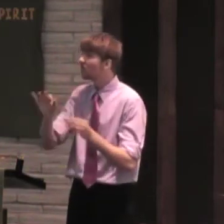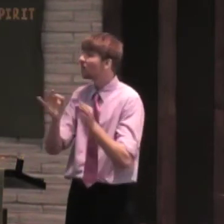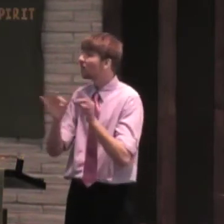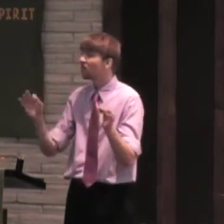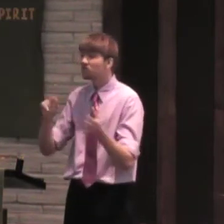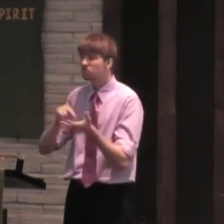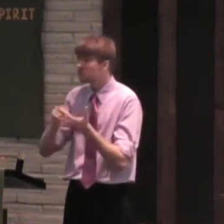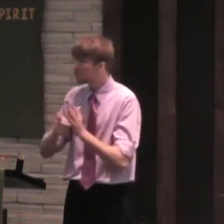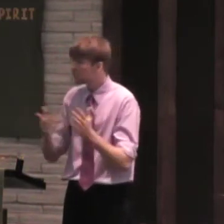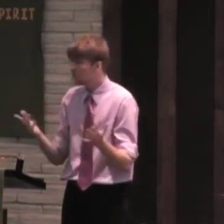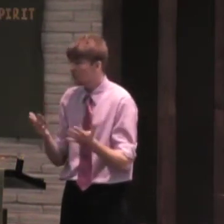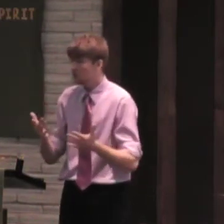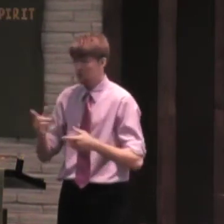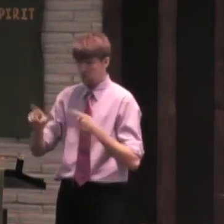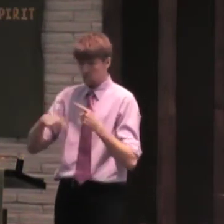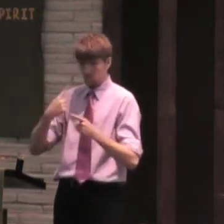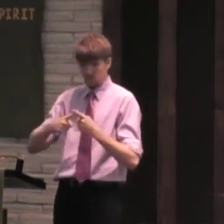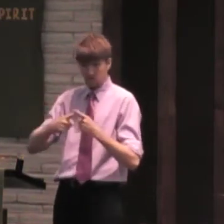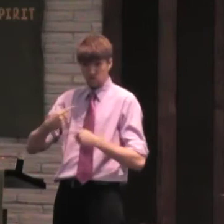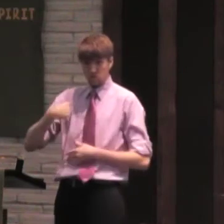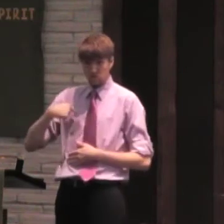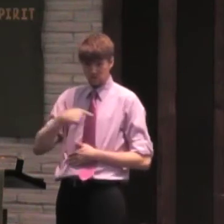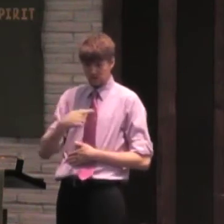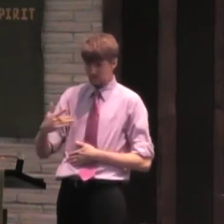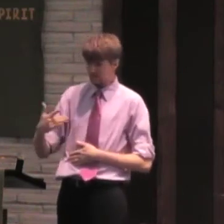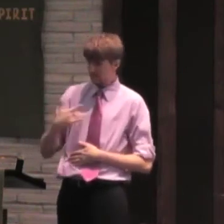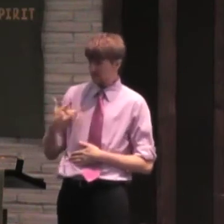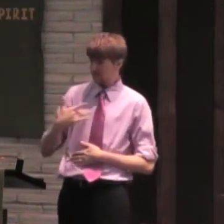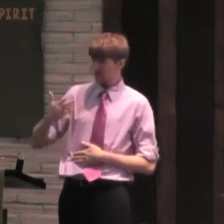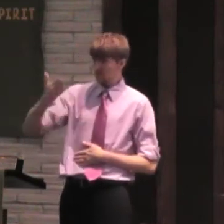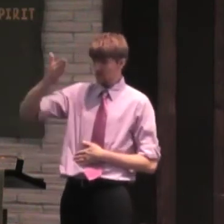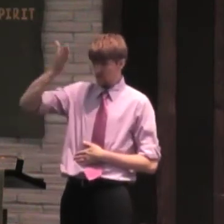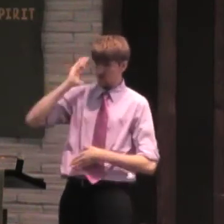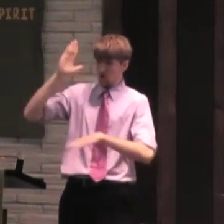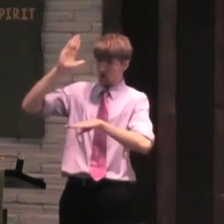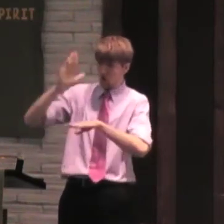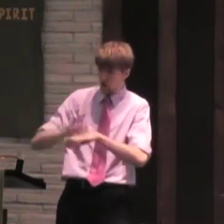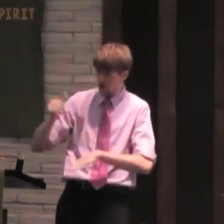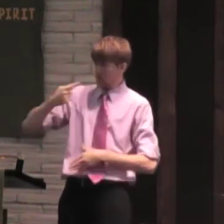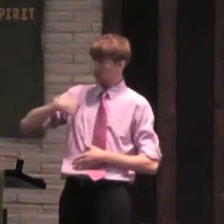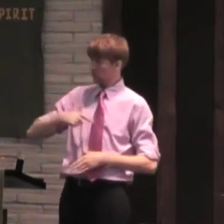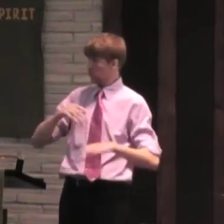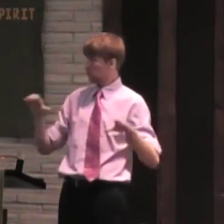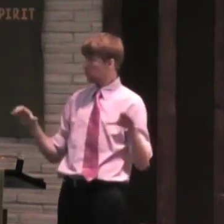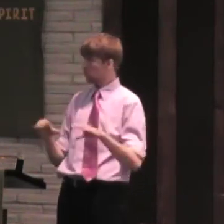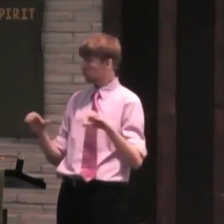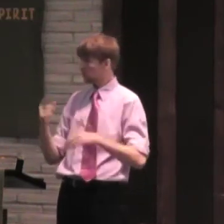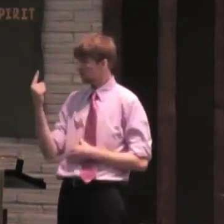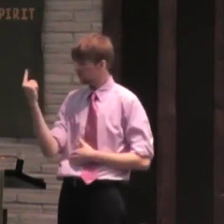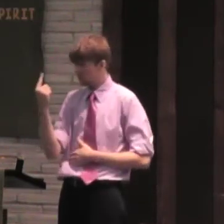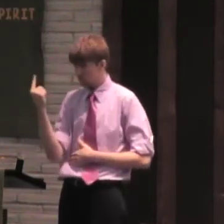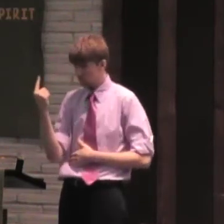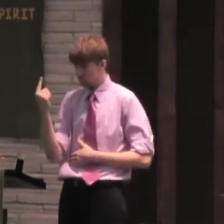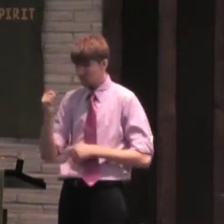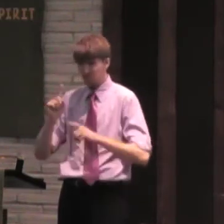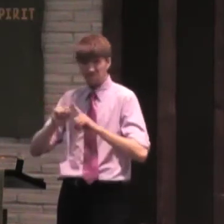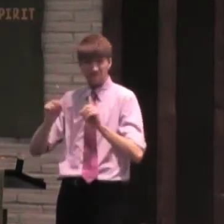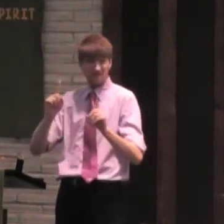suspend our disbelief. Or we have to have a suspension of disbelief. Which means that sometimes God calls us to